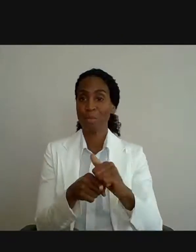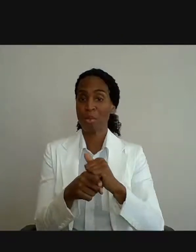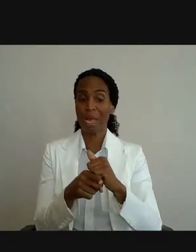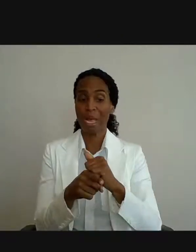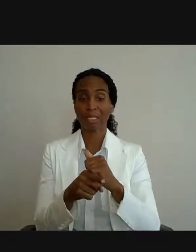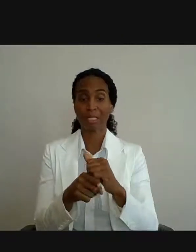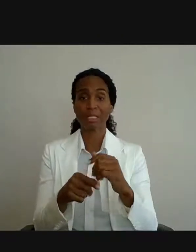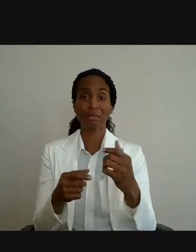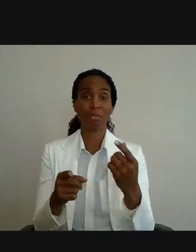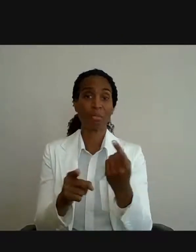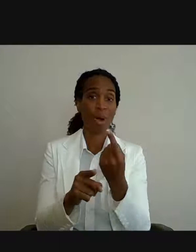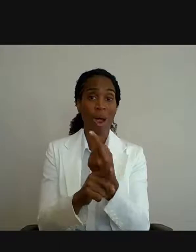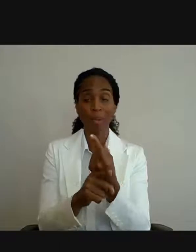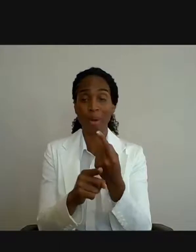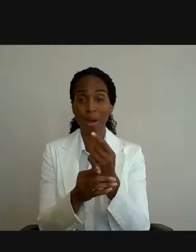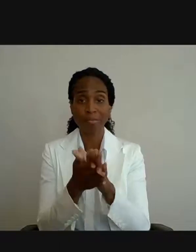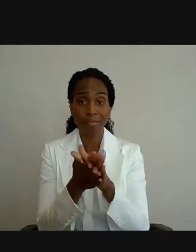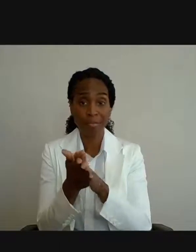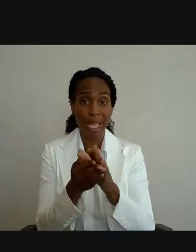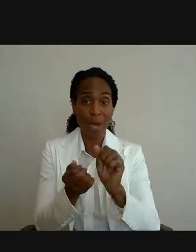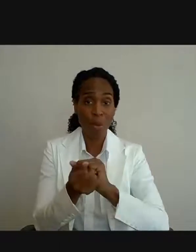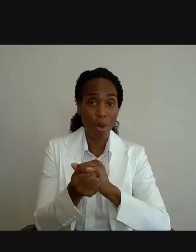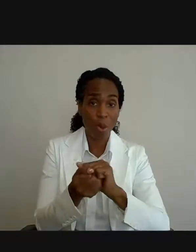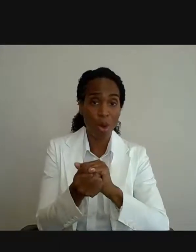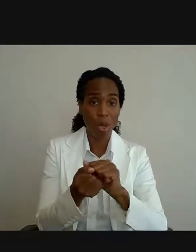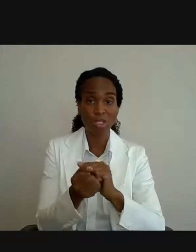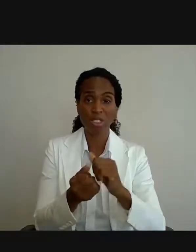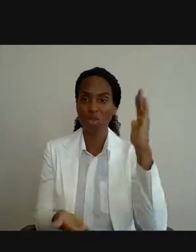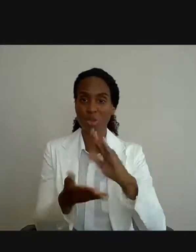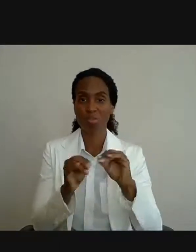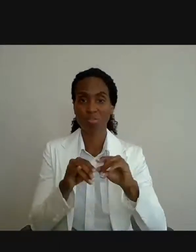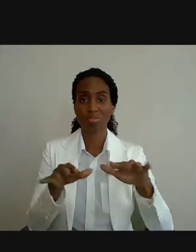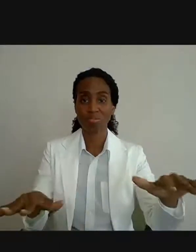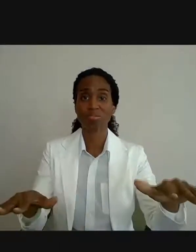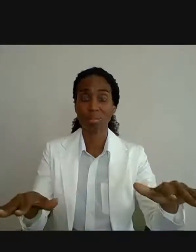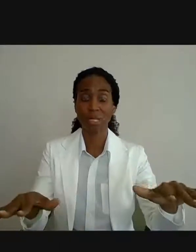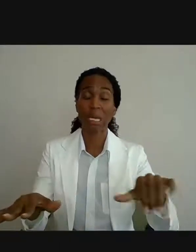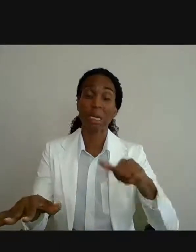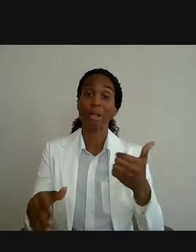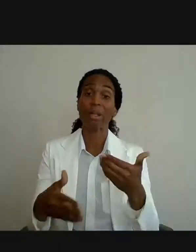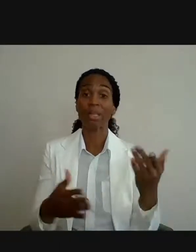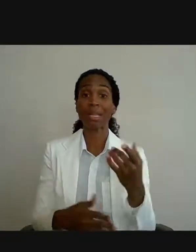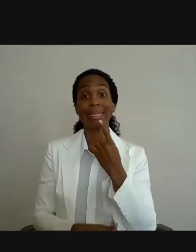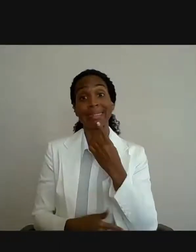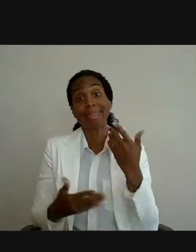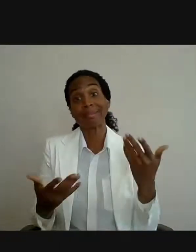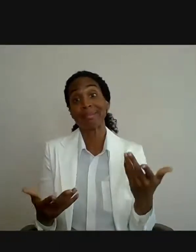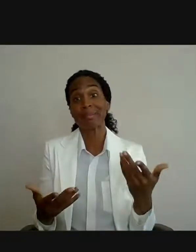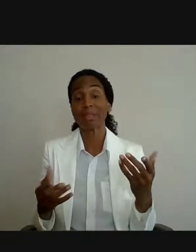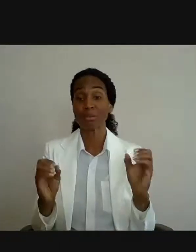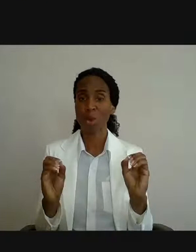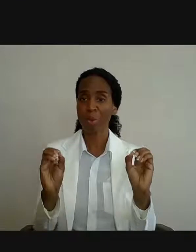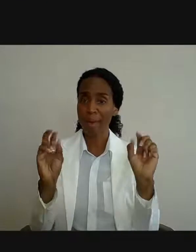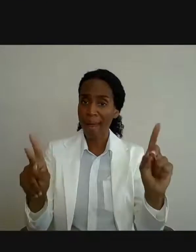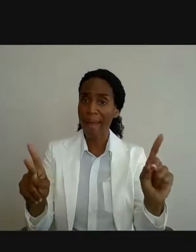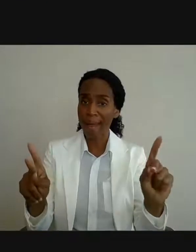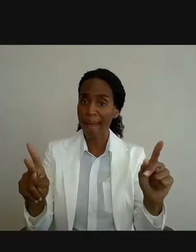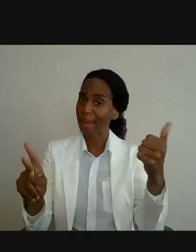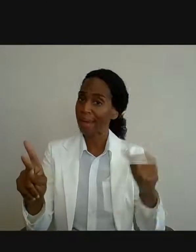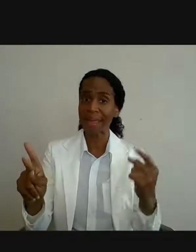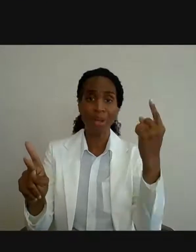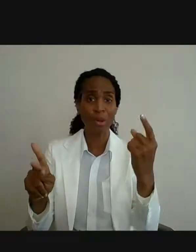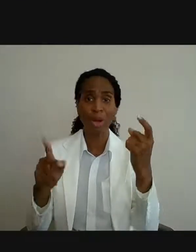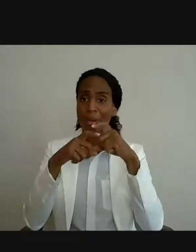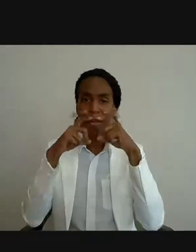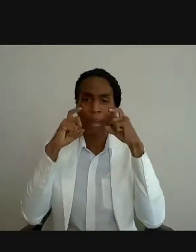to reduce spread to others. And the other thing, I guess, that I would just say is it's okay for anyone to wear